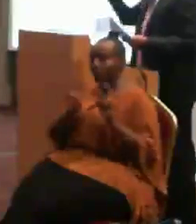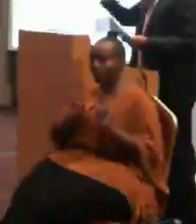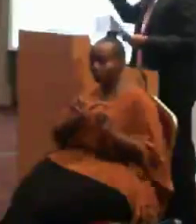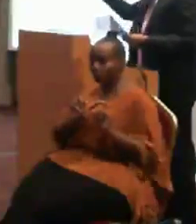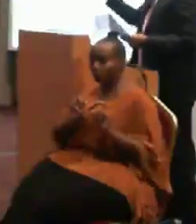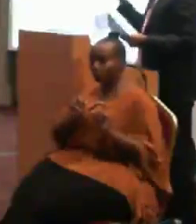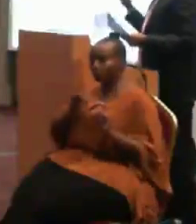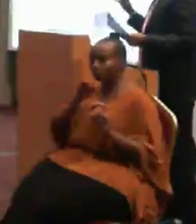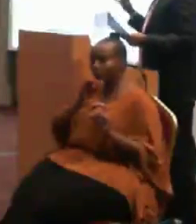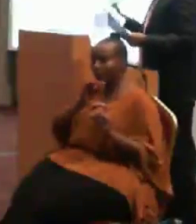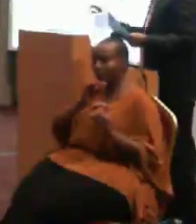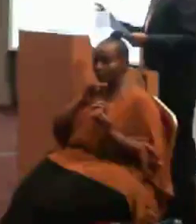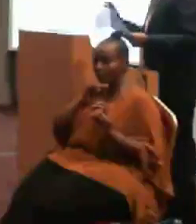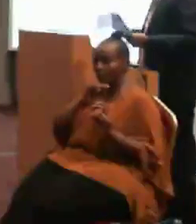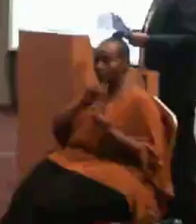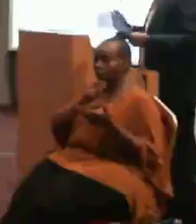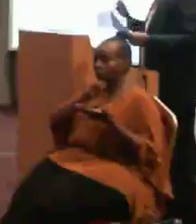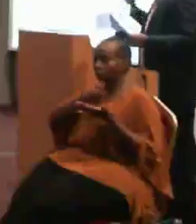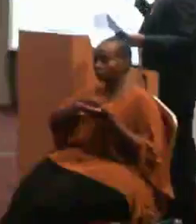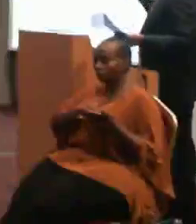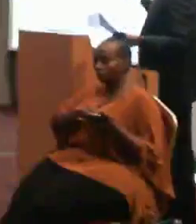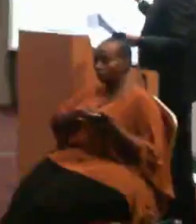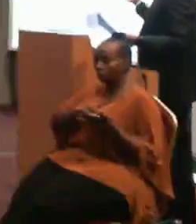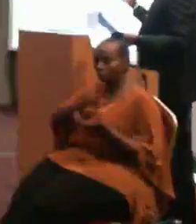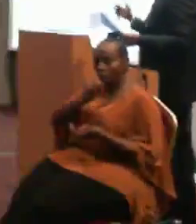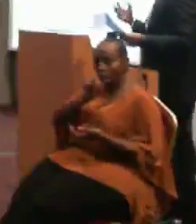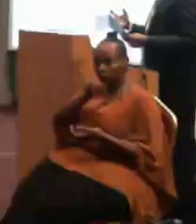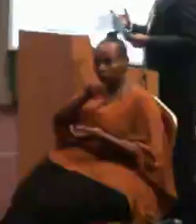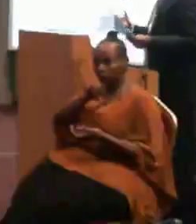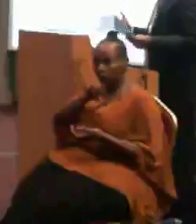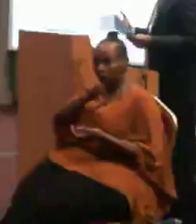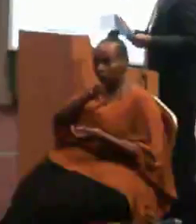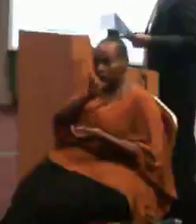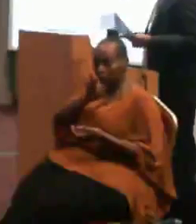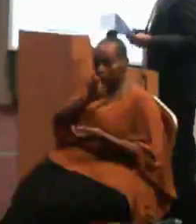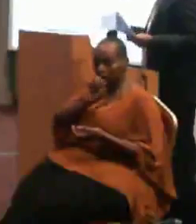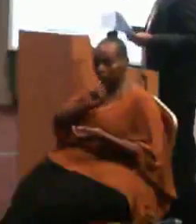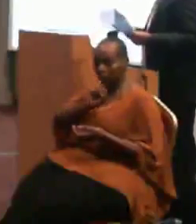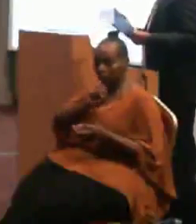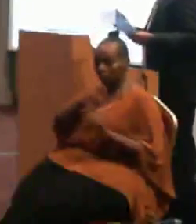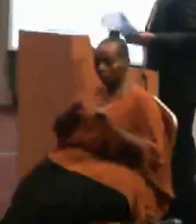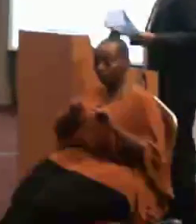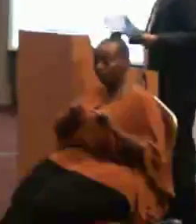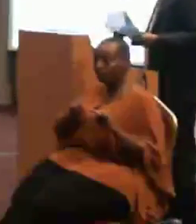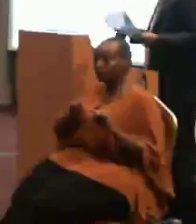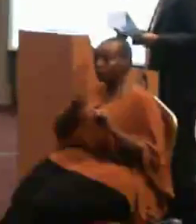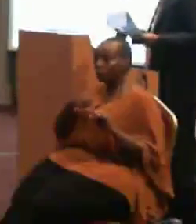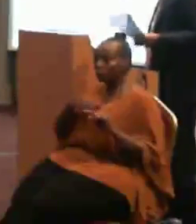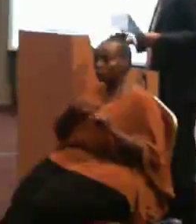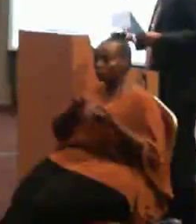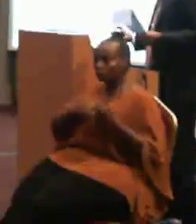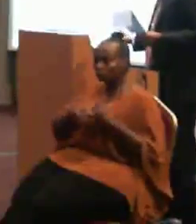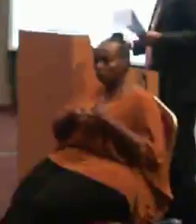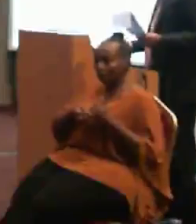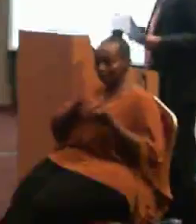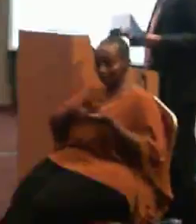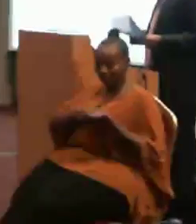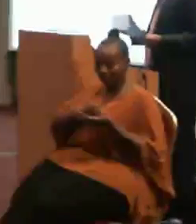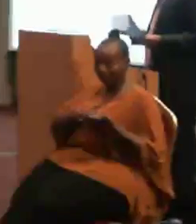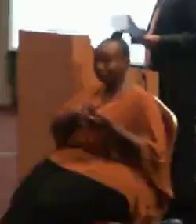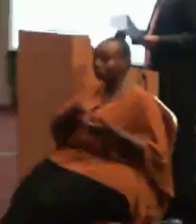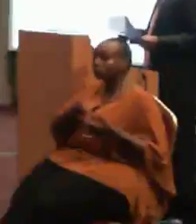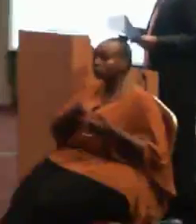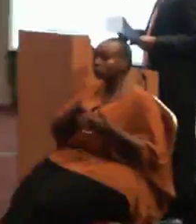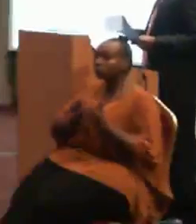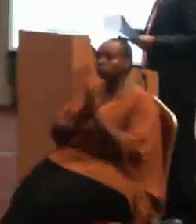through debt, equity, or tariffs. And the picture that we're trying to present is that disproportionately the debt is obviously